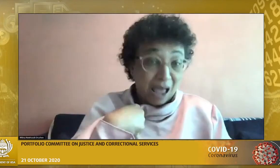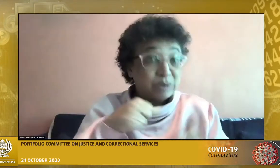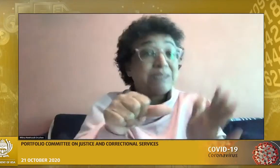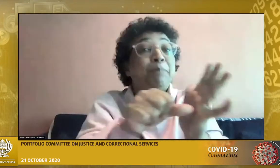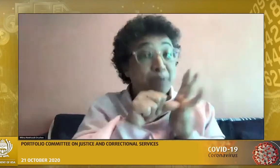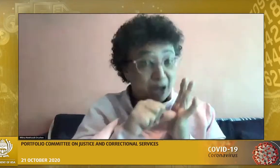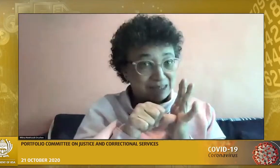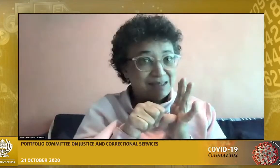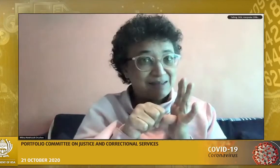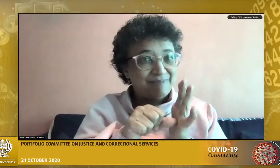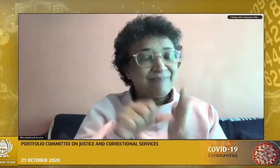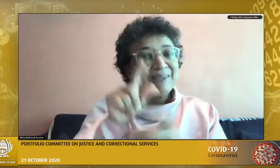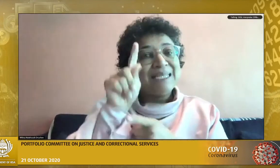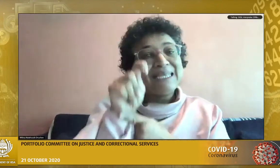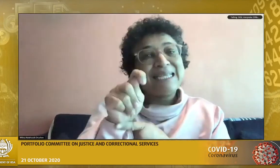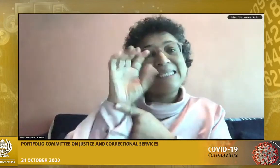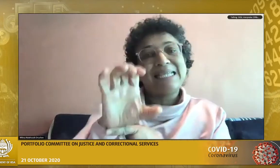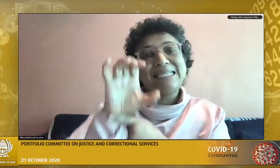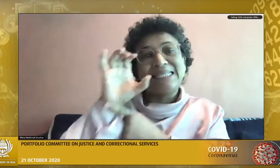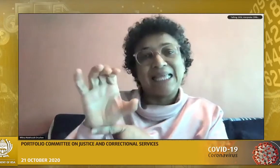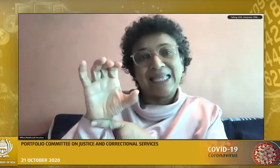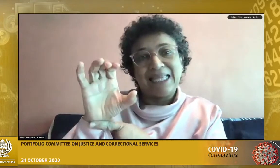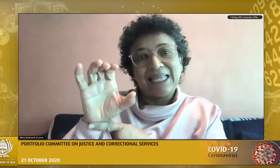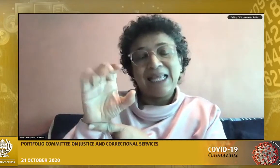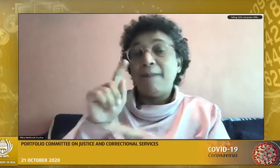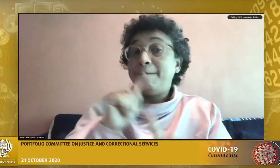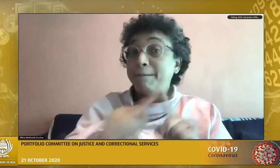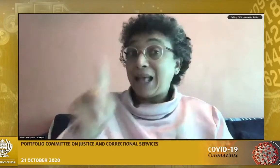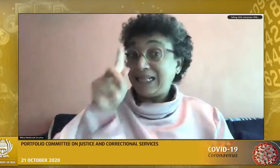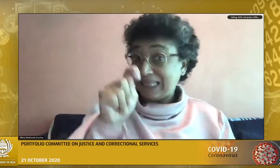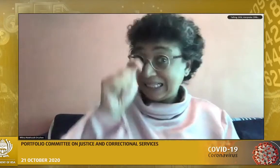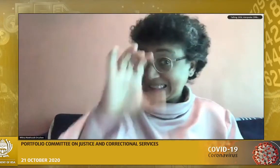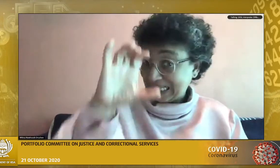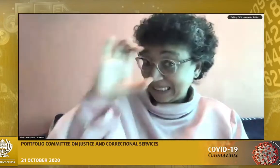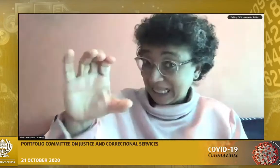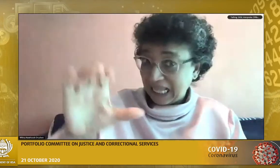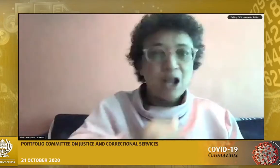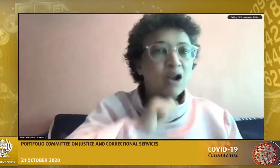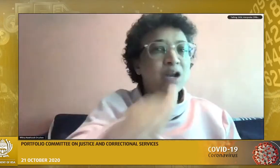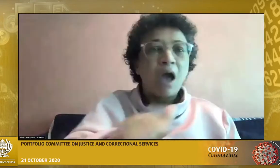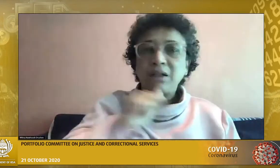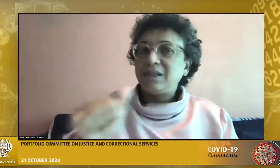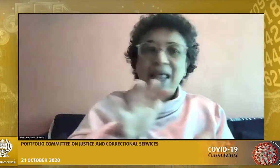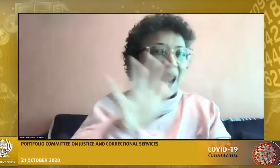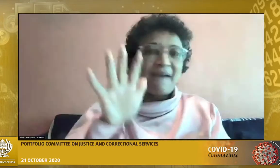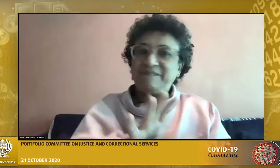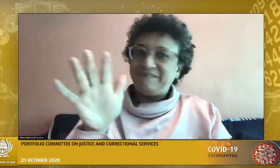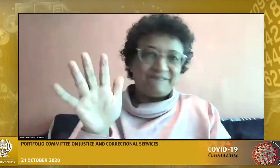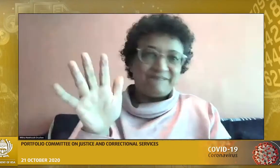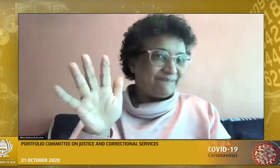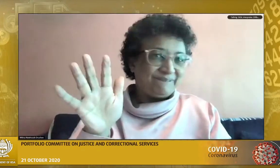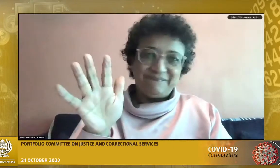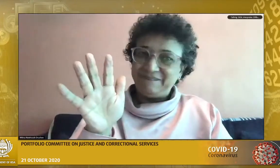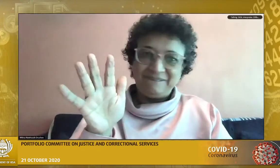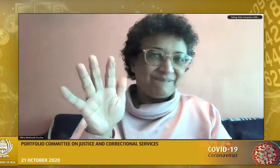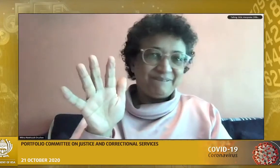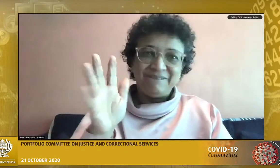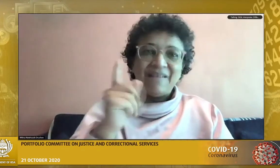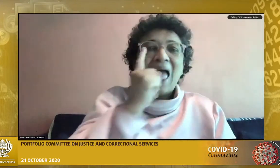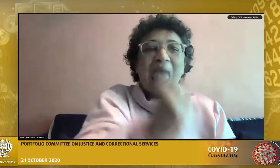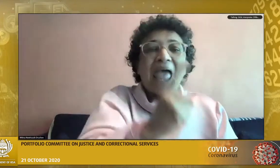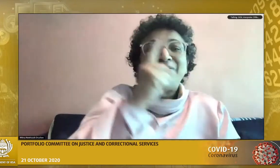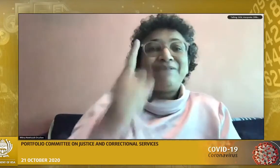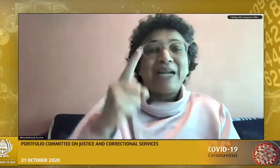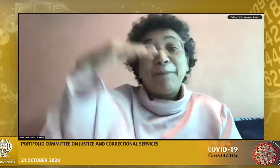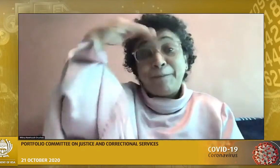to the TCC process. I did visit the Tutuzela Care Center myself, but